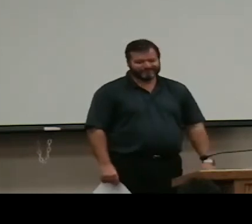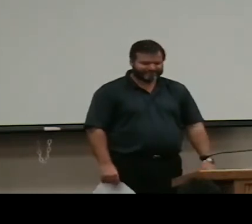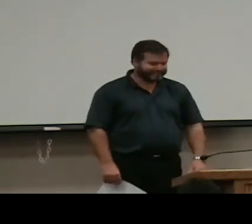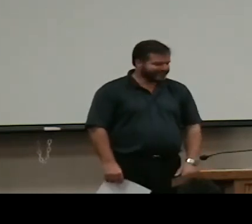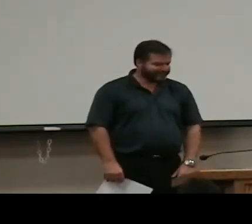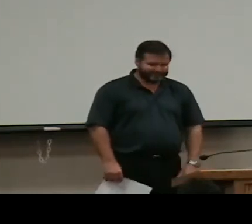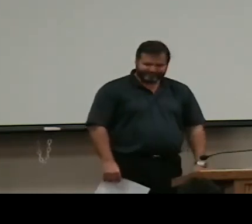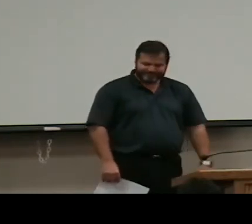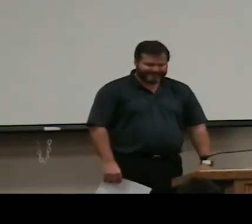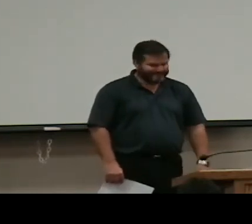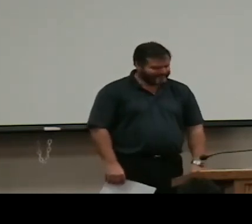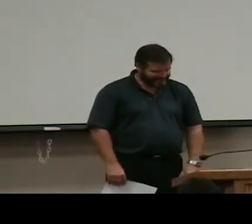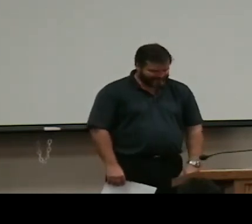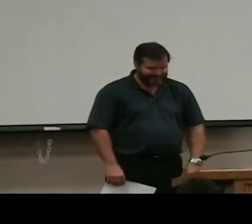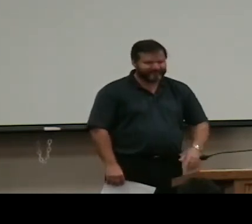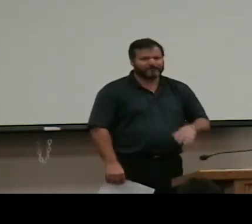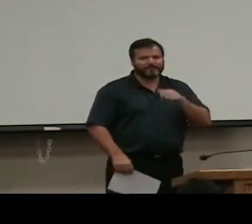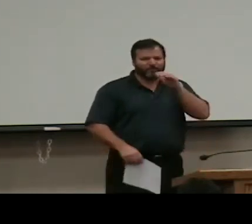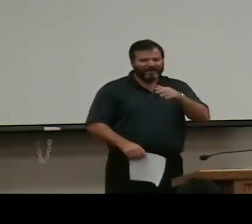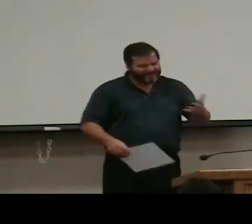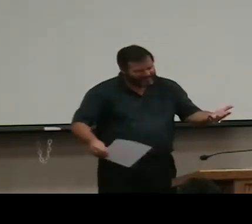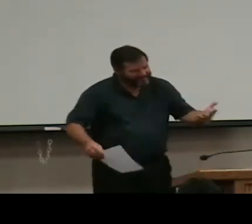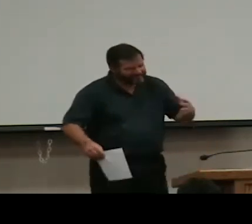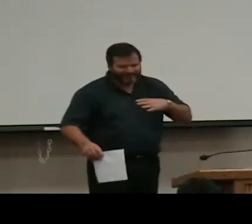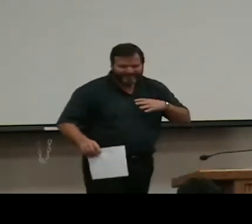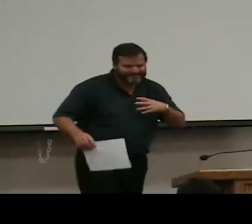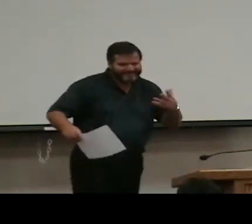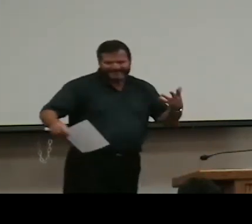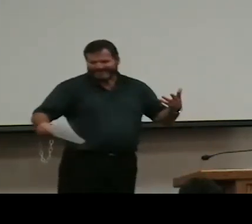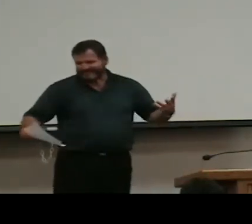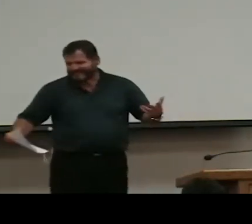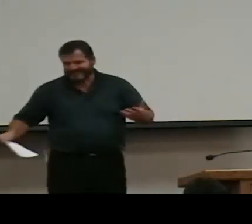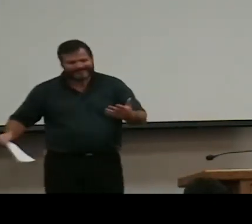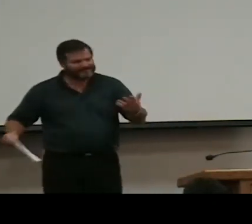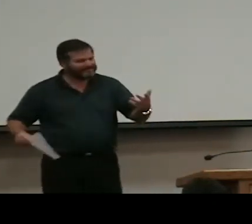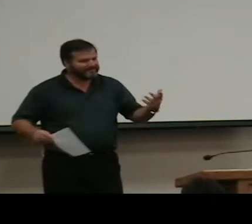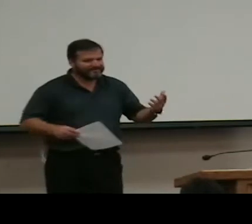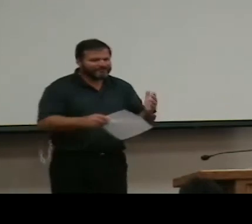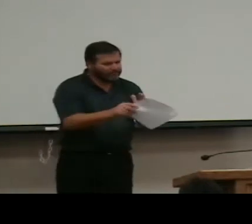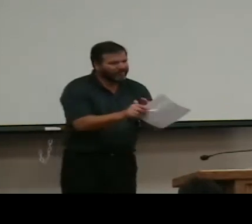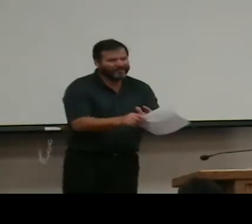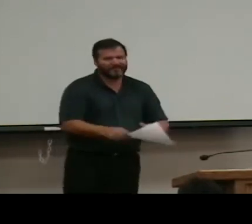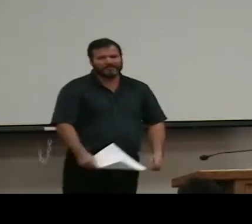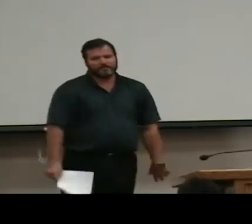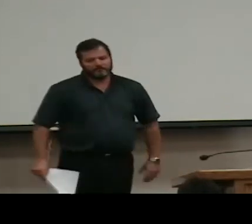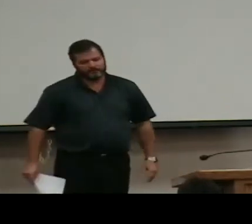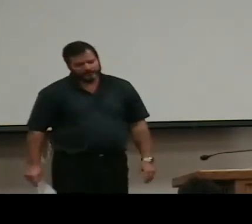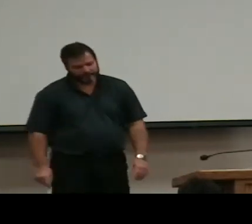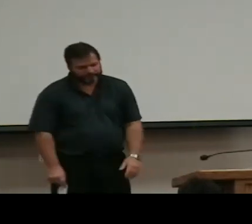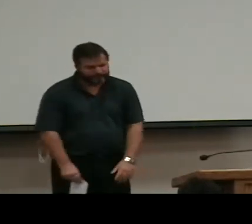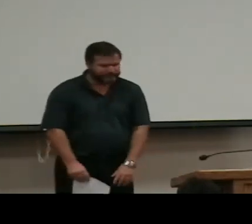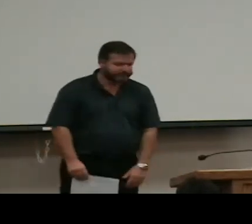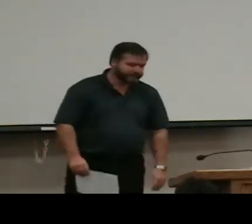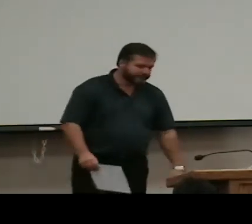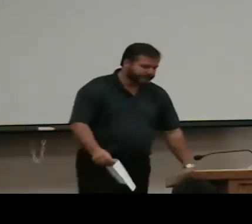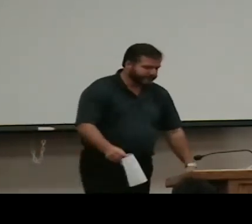Lubbock. Oh, my wife. That's okay. We'll find a way. Let's pray. I was so